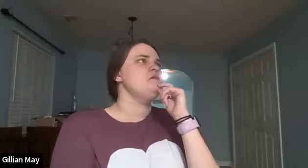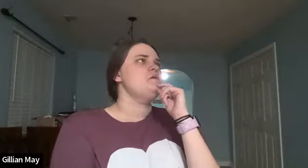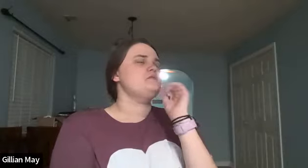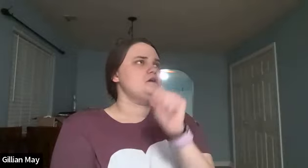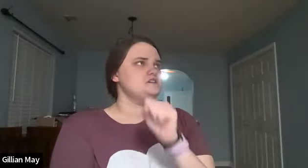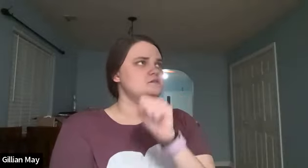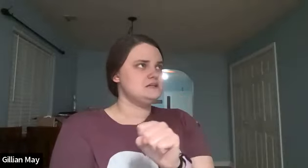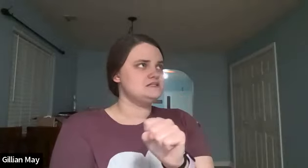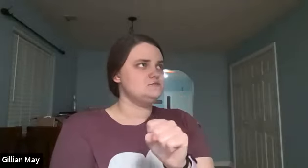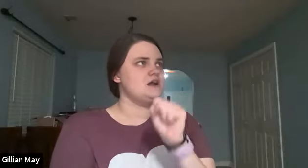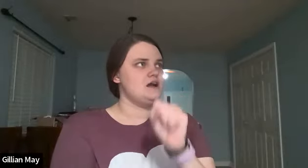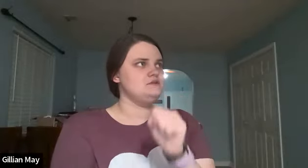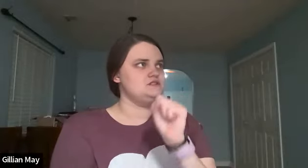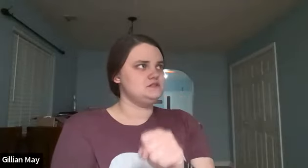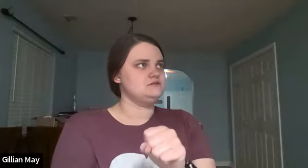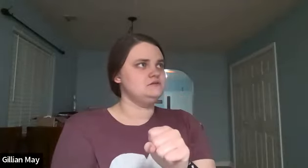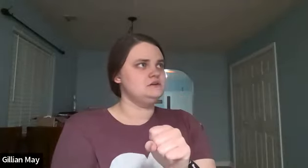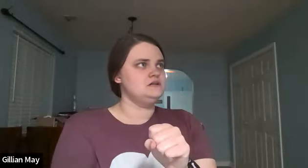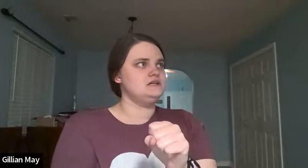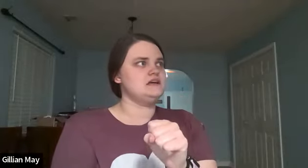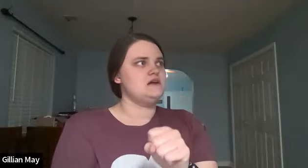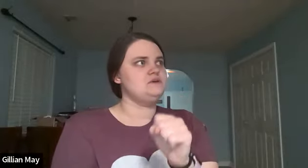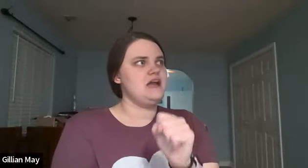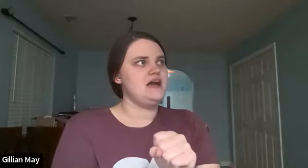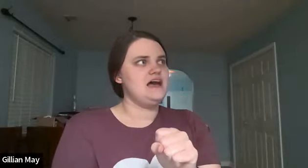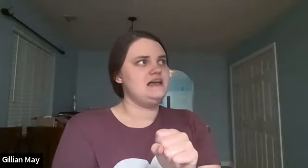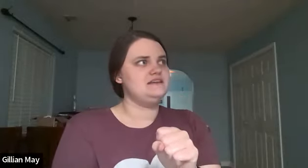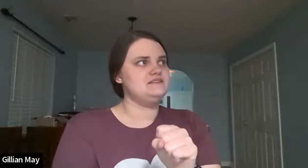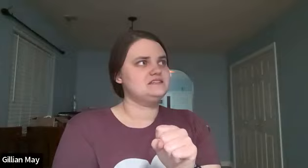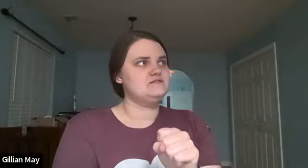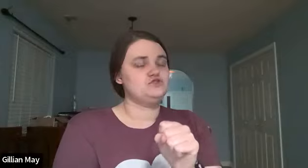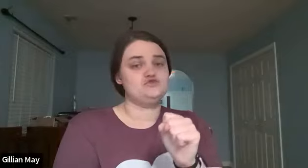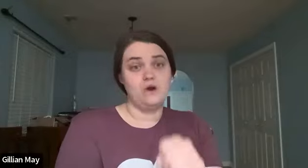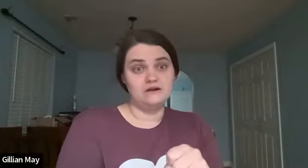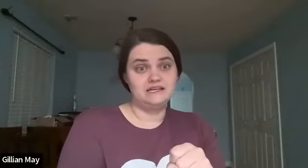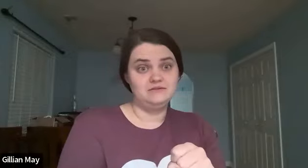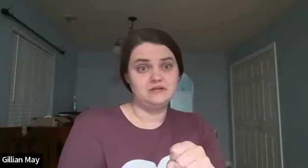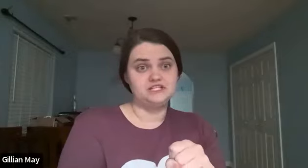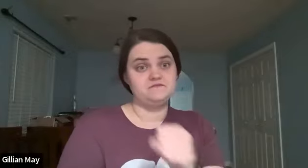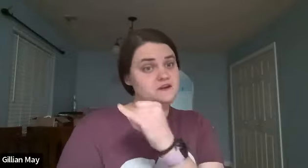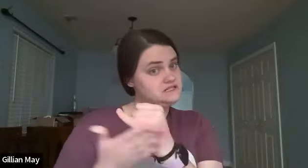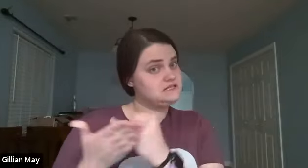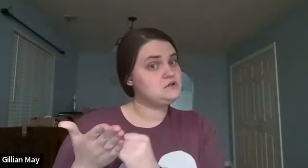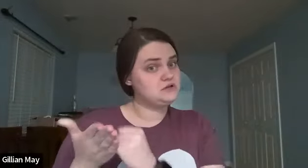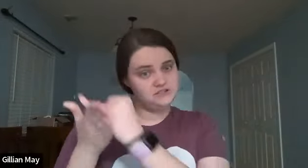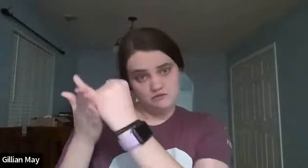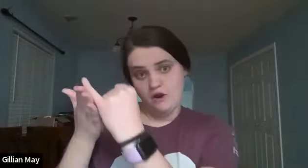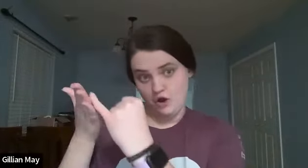with cartoonist, what I would do is I would add the sign for drawing, which very similar to our